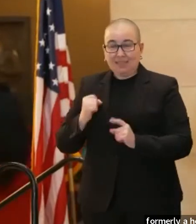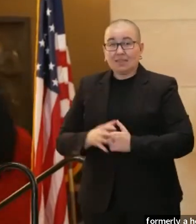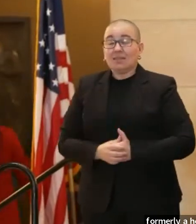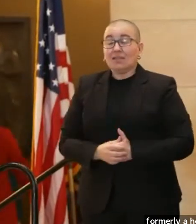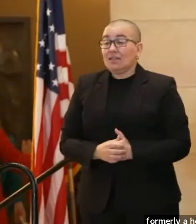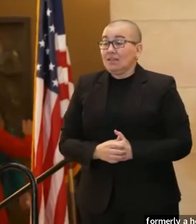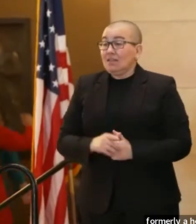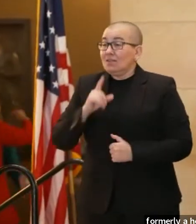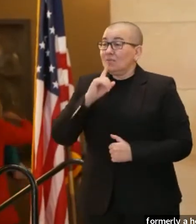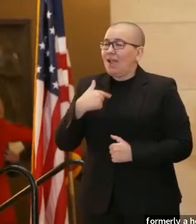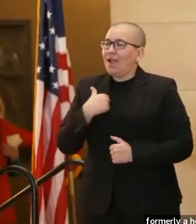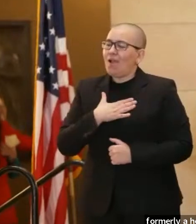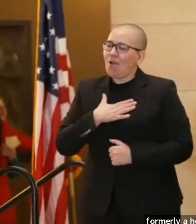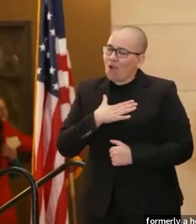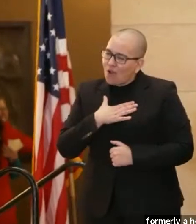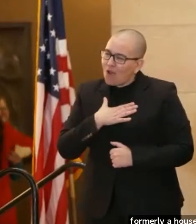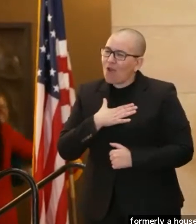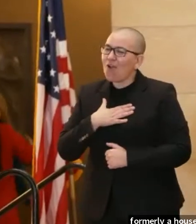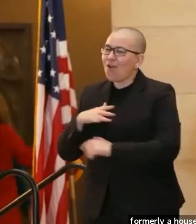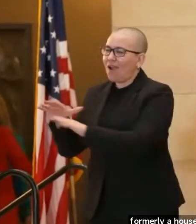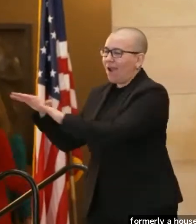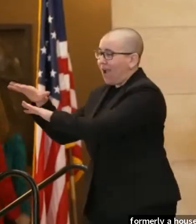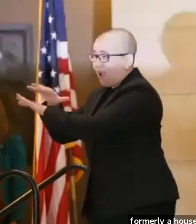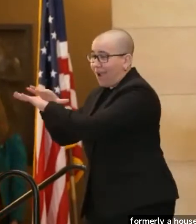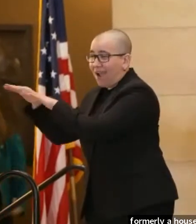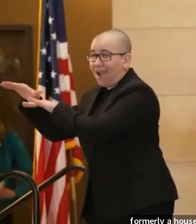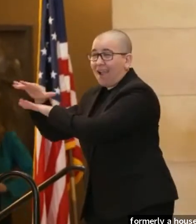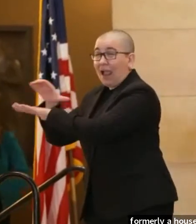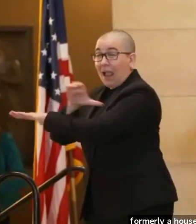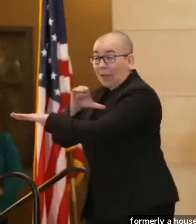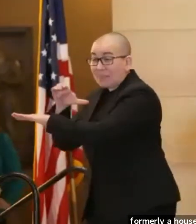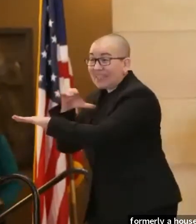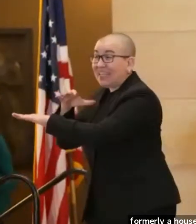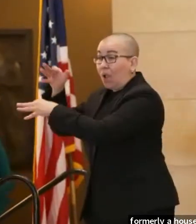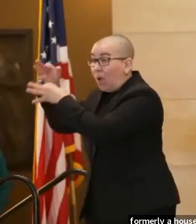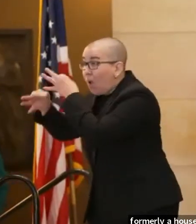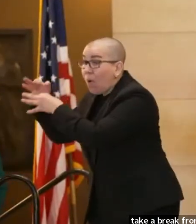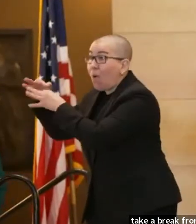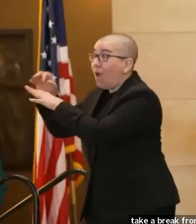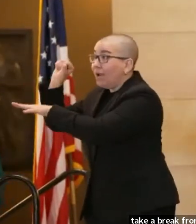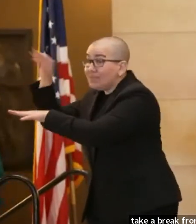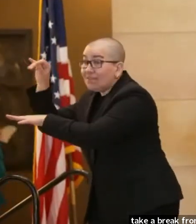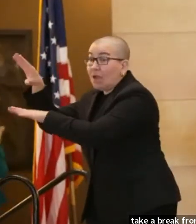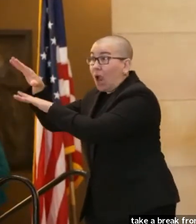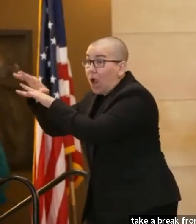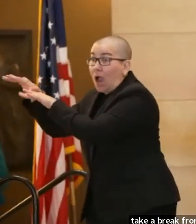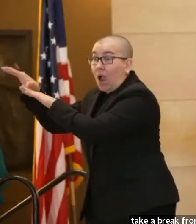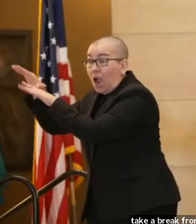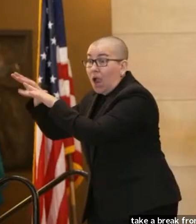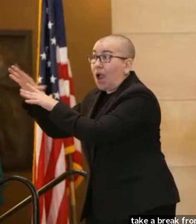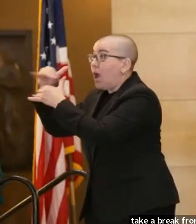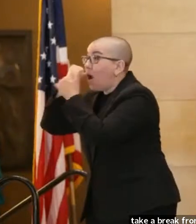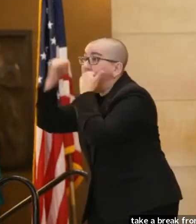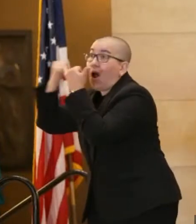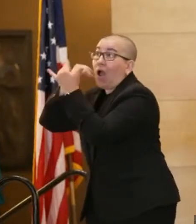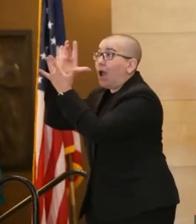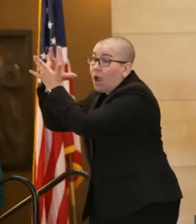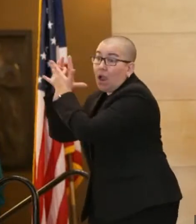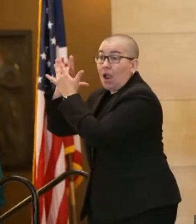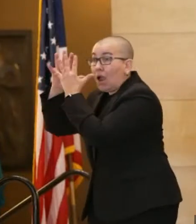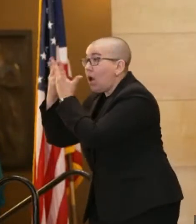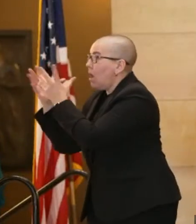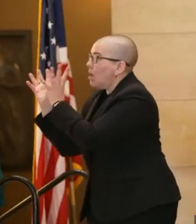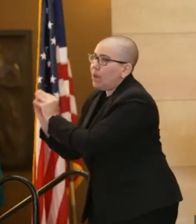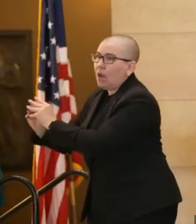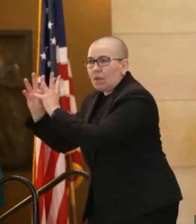actually take a break from committee hearings and meetings and phone calls and session right up there to be able to